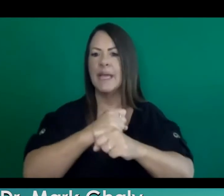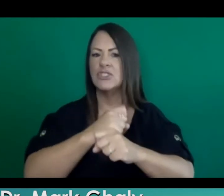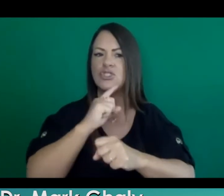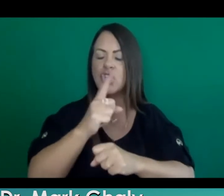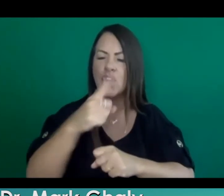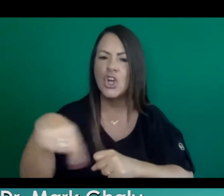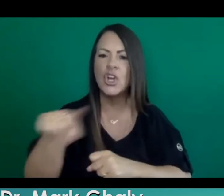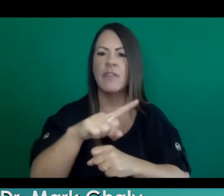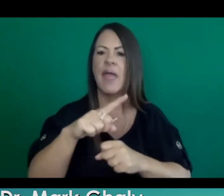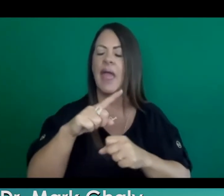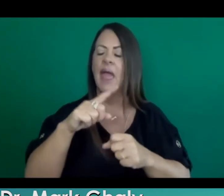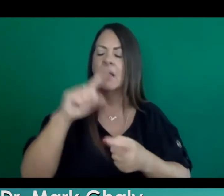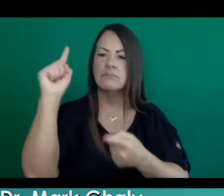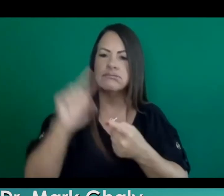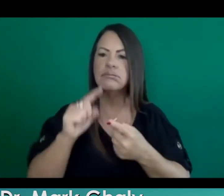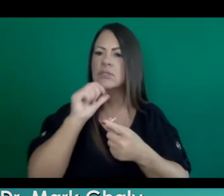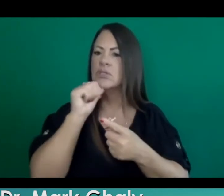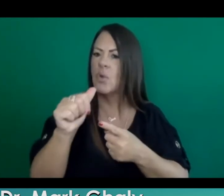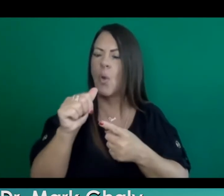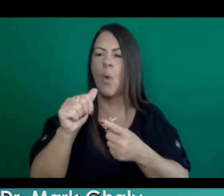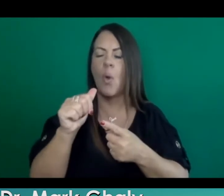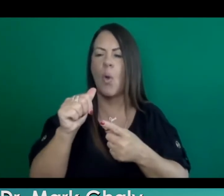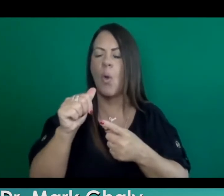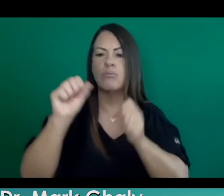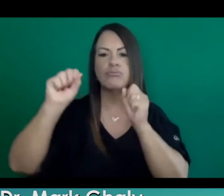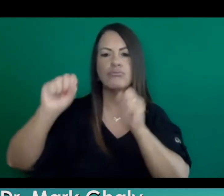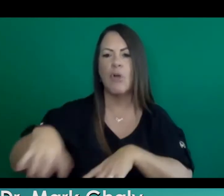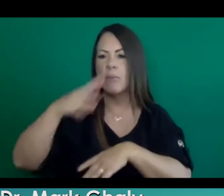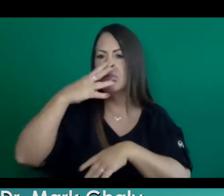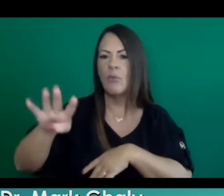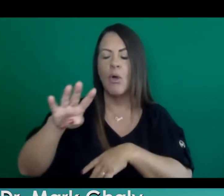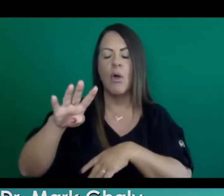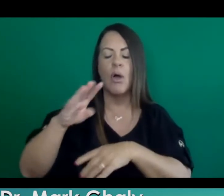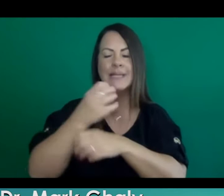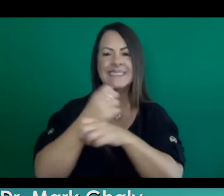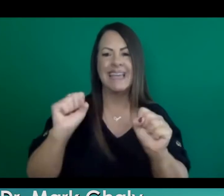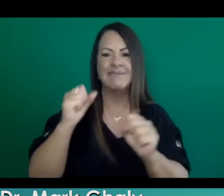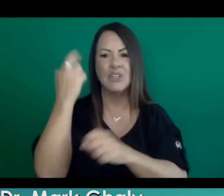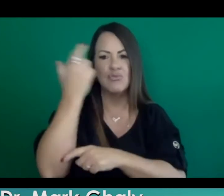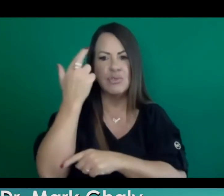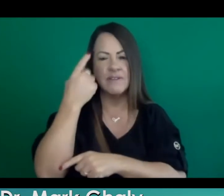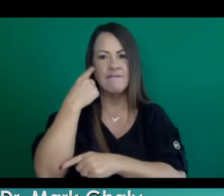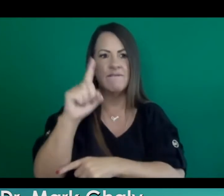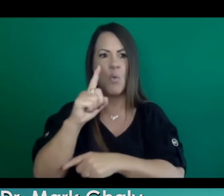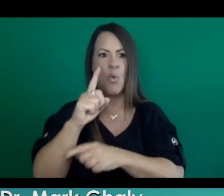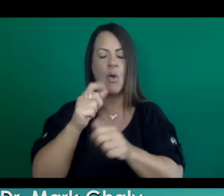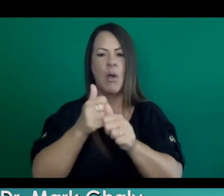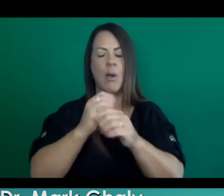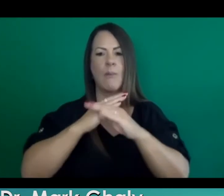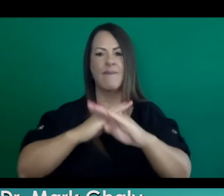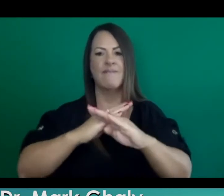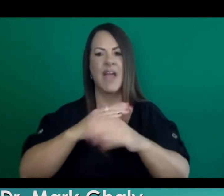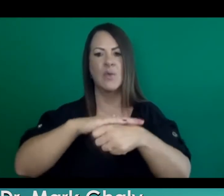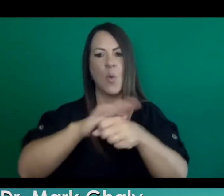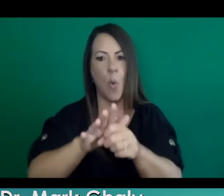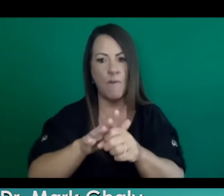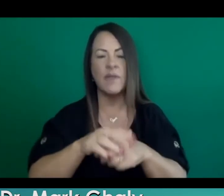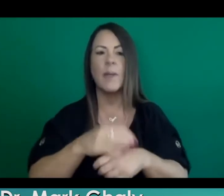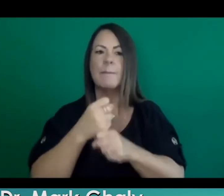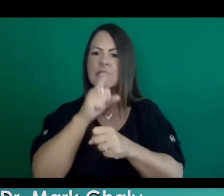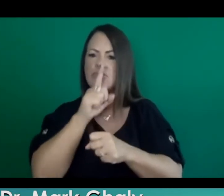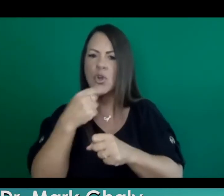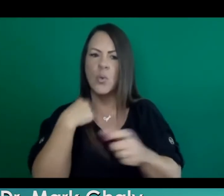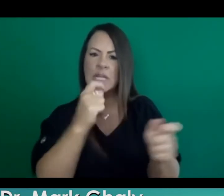fires are an important and major challenge, but in the context of COVID, we need to make sure that we do certain things differently. And